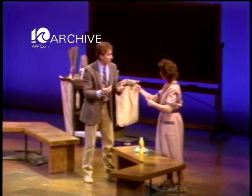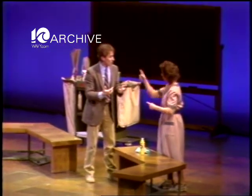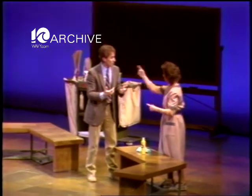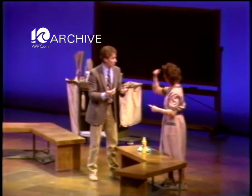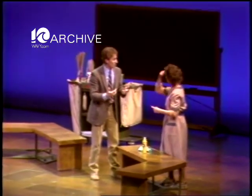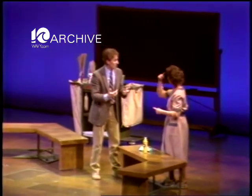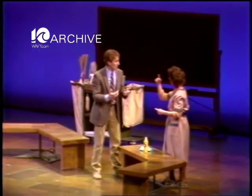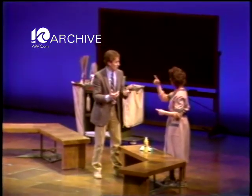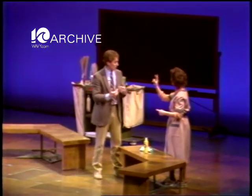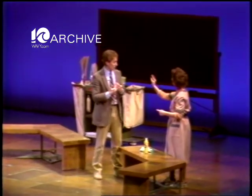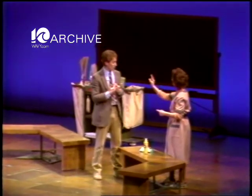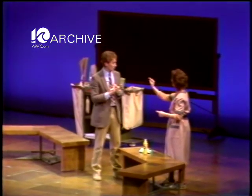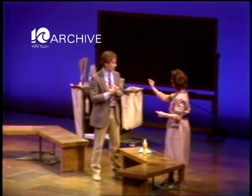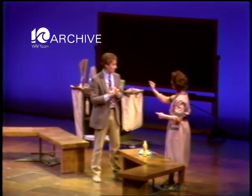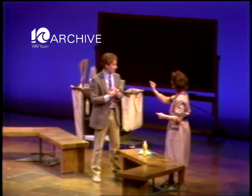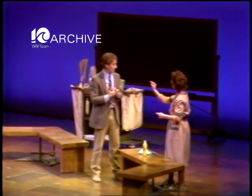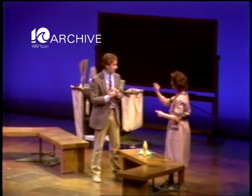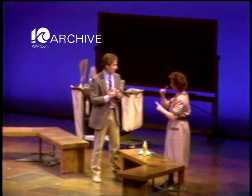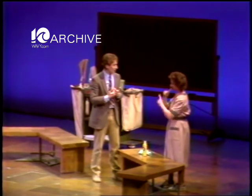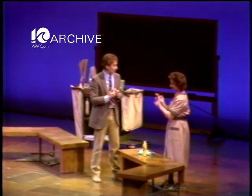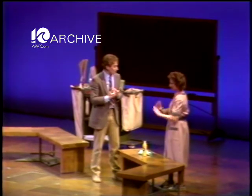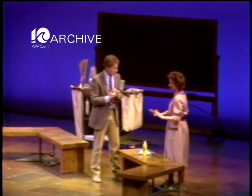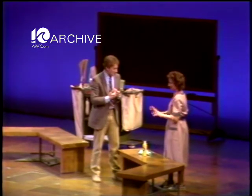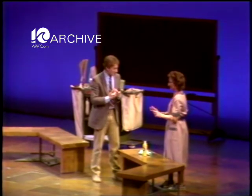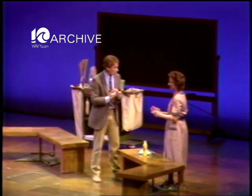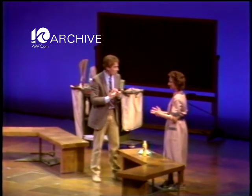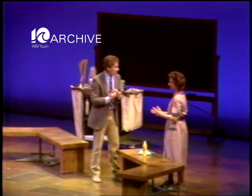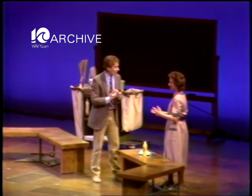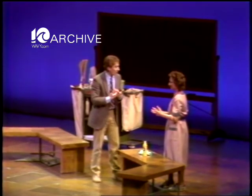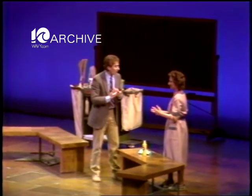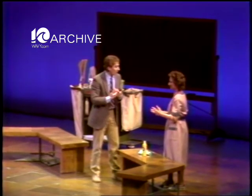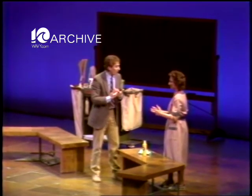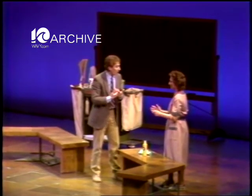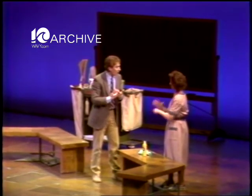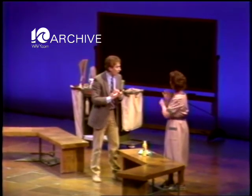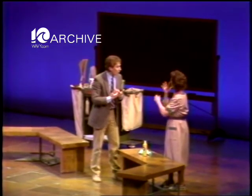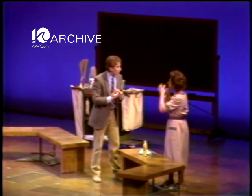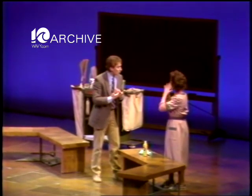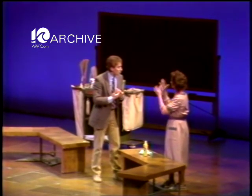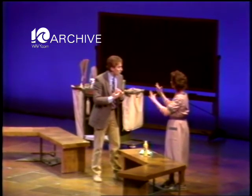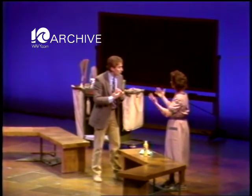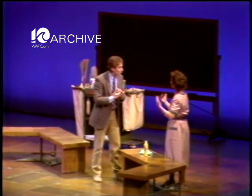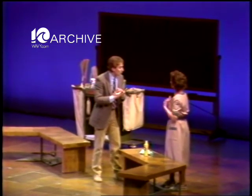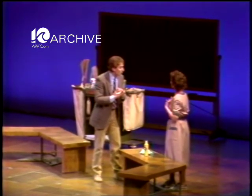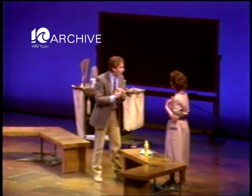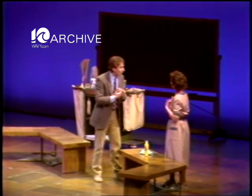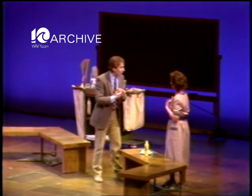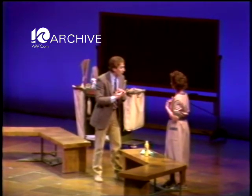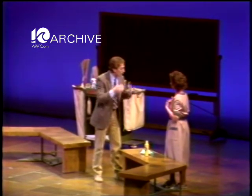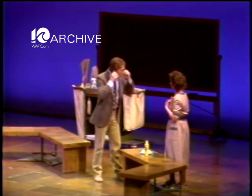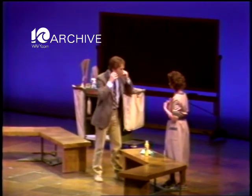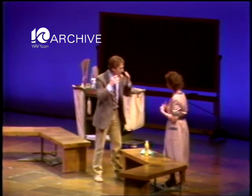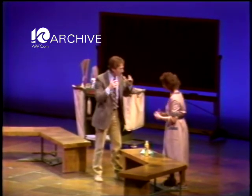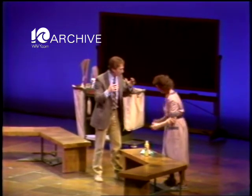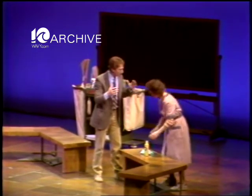Deafness isn't the opposite of hearing, as I think. It's a silence full of sound.